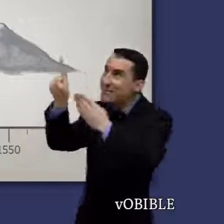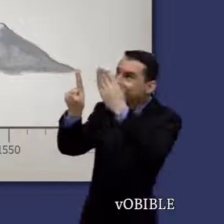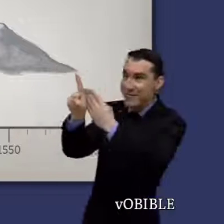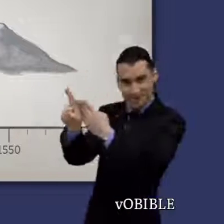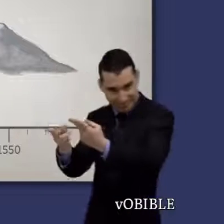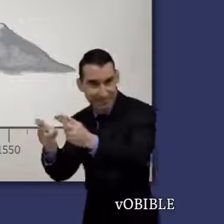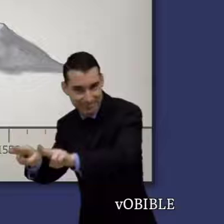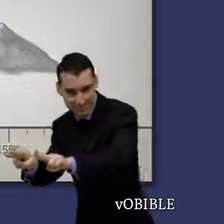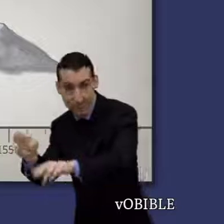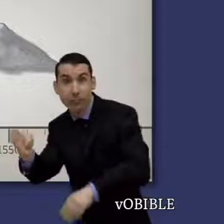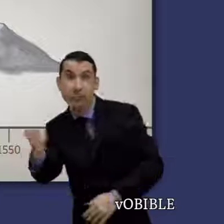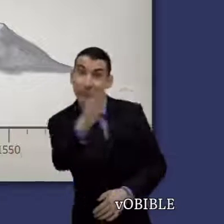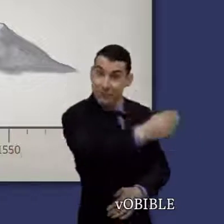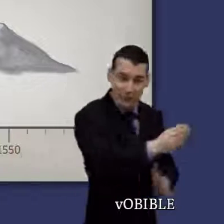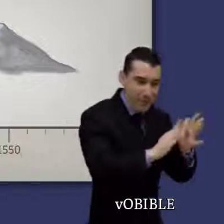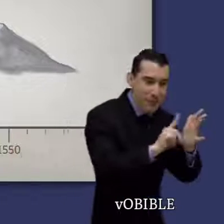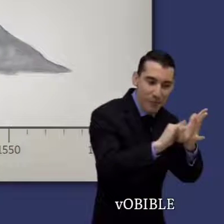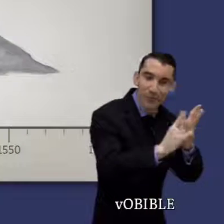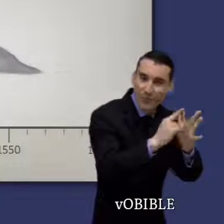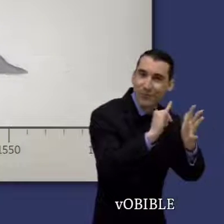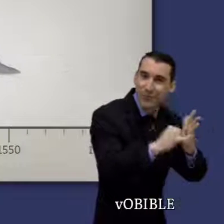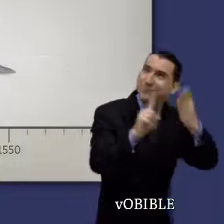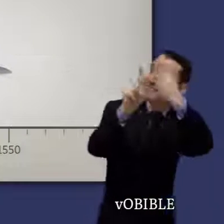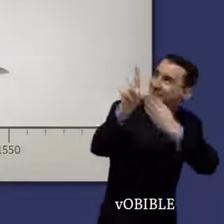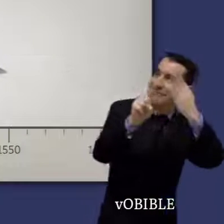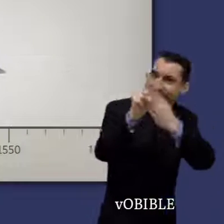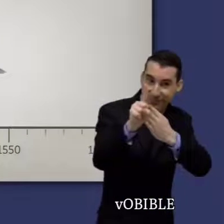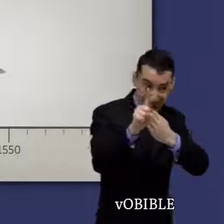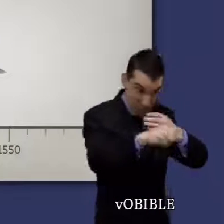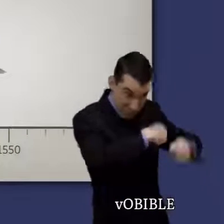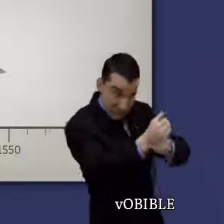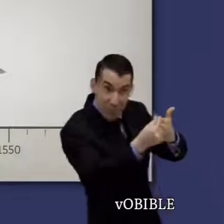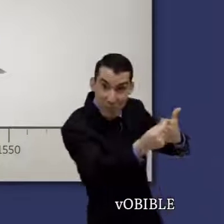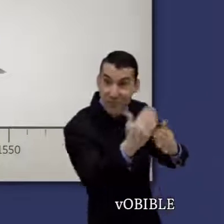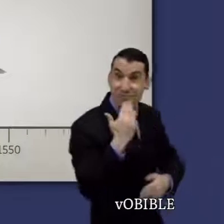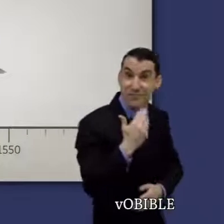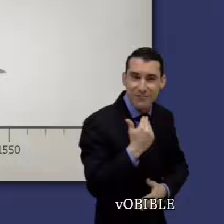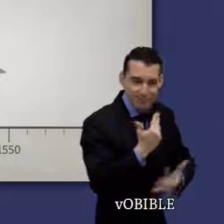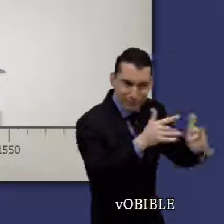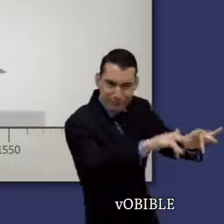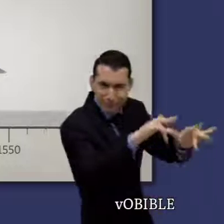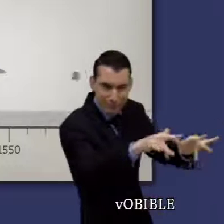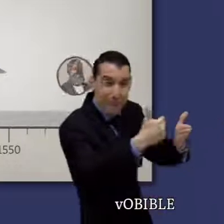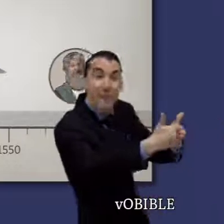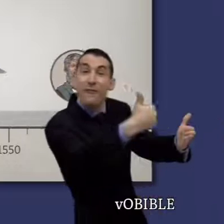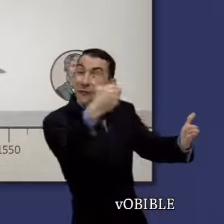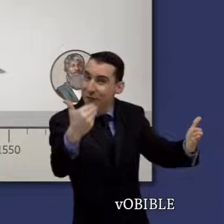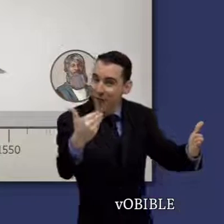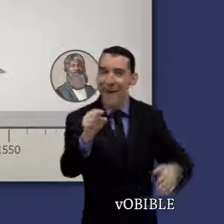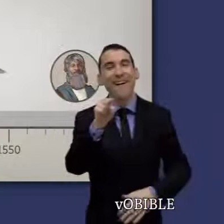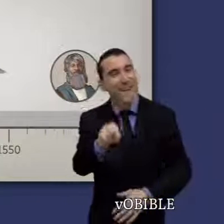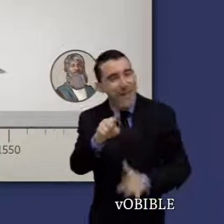earth. Therefore, we can place these events after the death of the faithful man Joseph, but